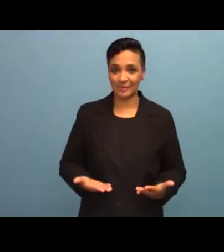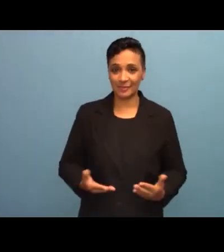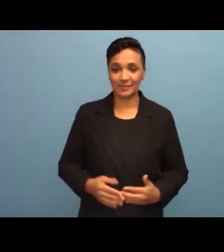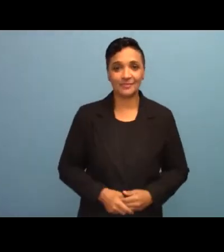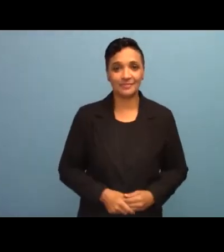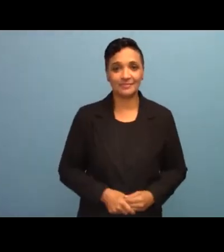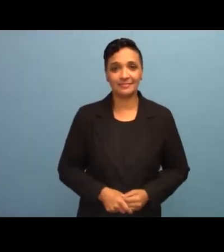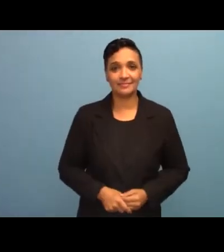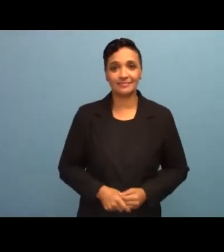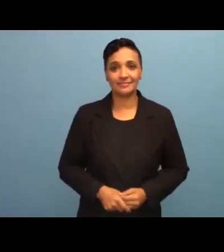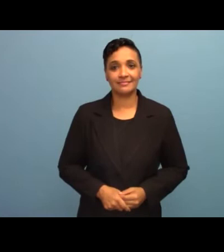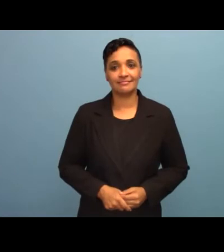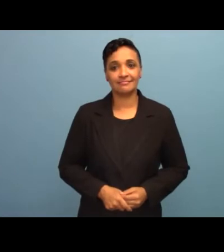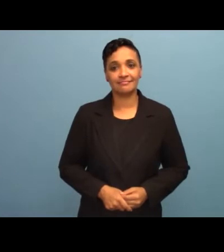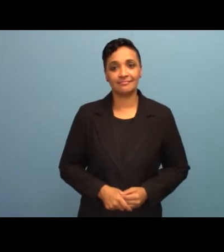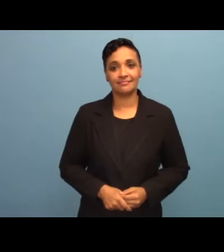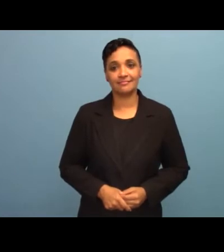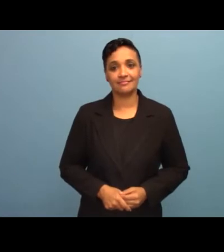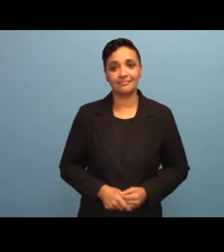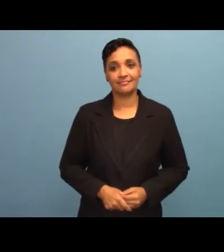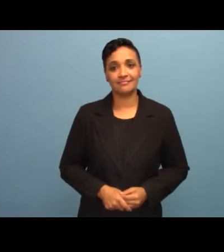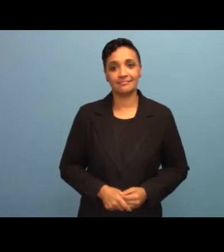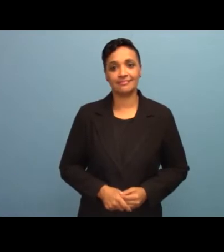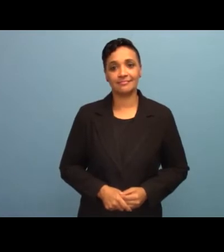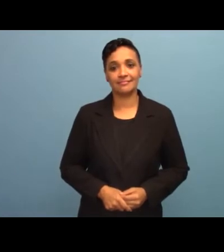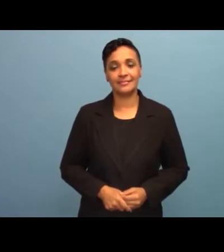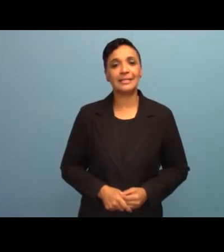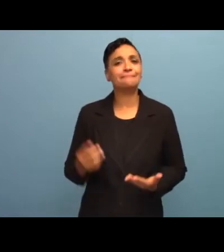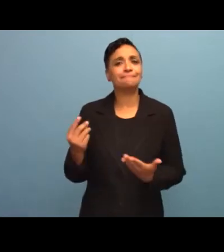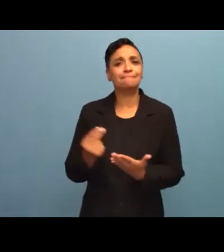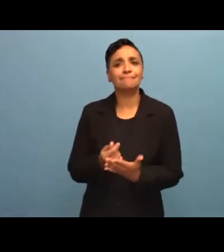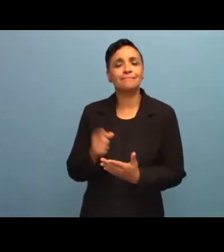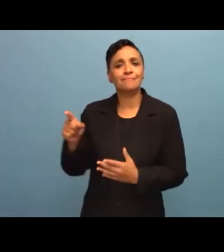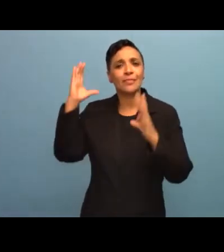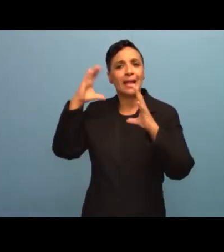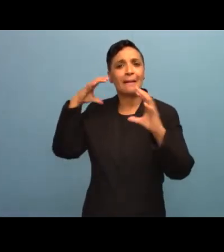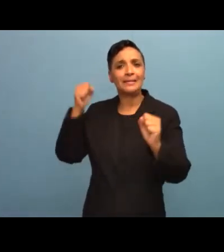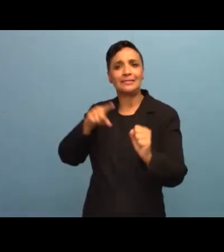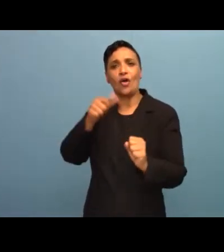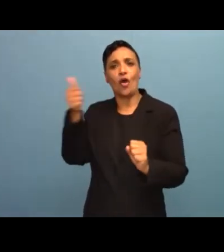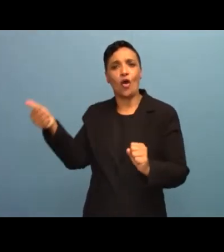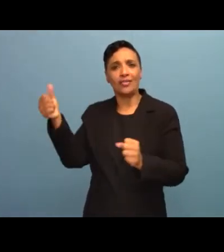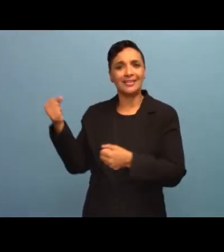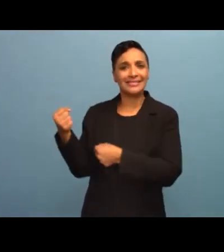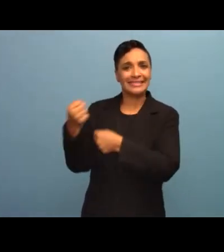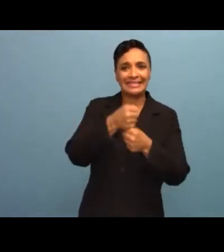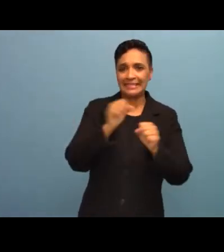Unfortunately, Ambassador Geraldine Bernaysen couldn't make it today. She's still in New York for another couple of weeks,